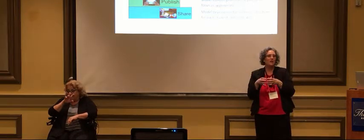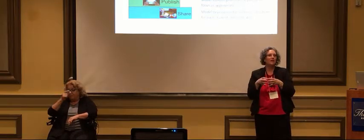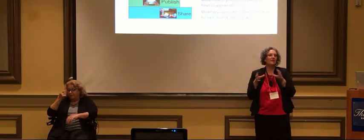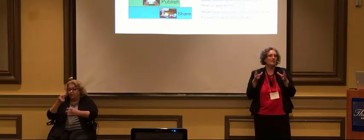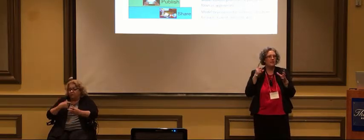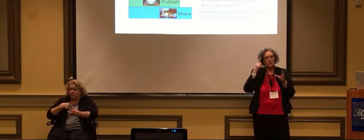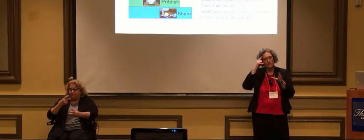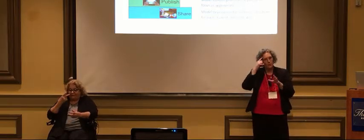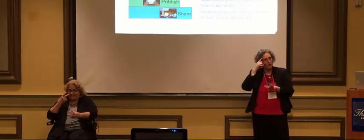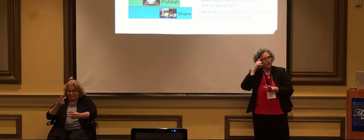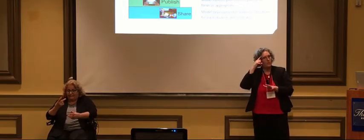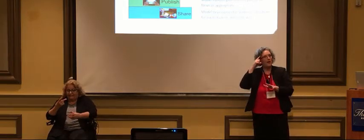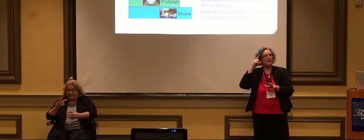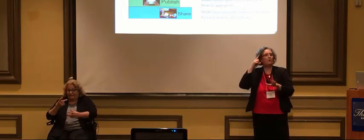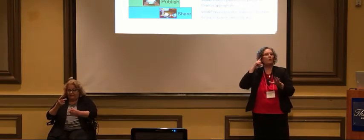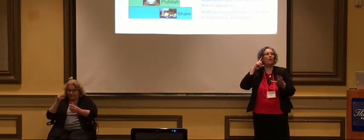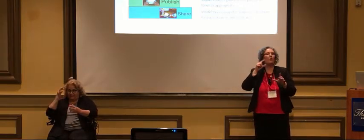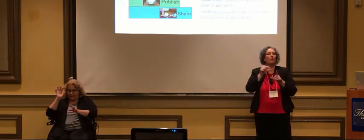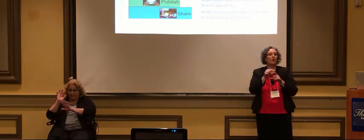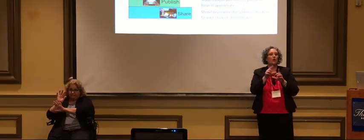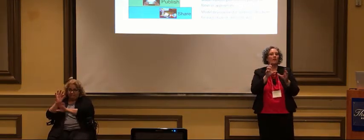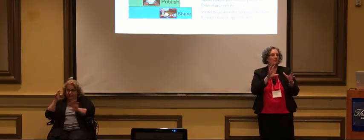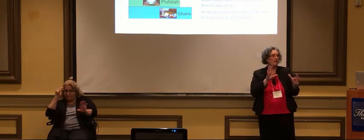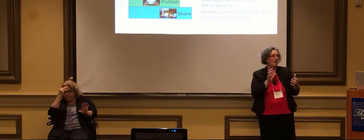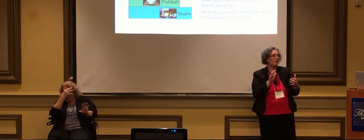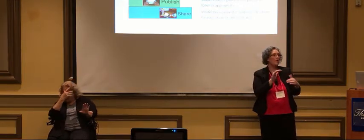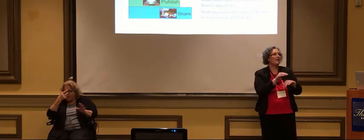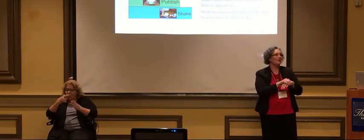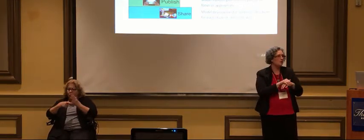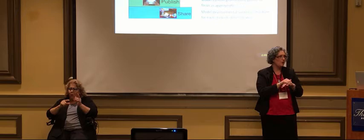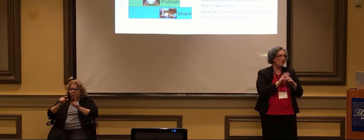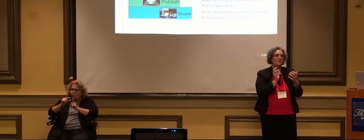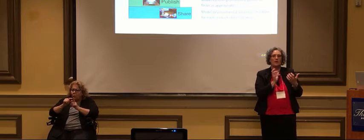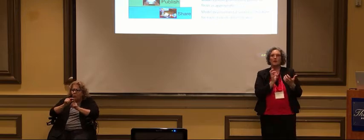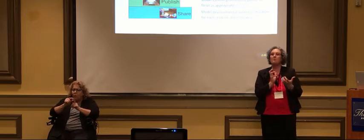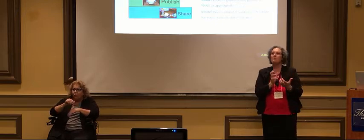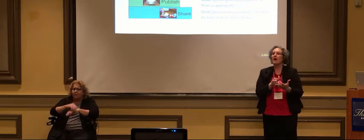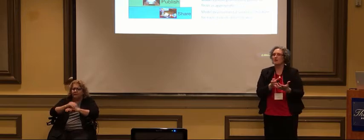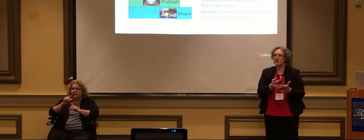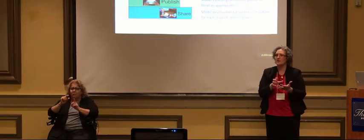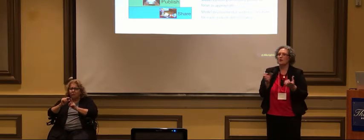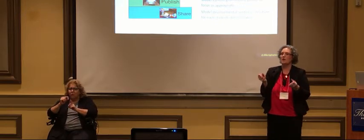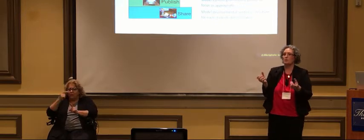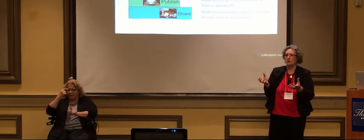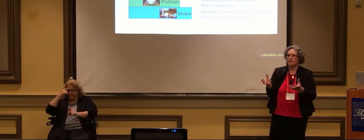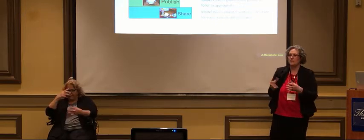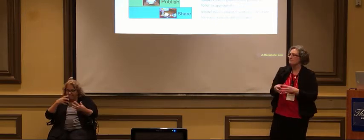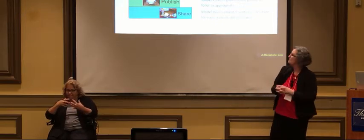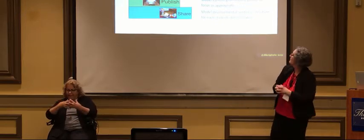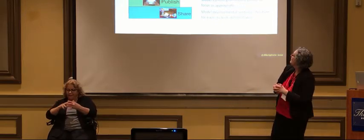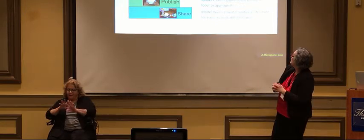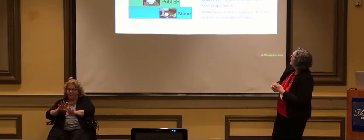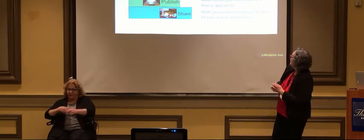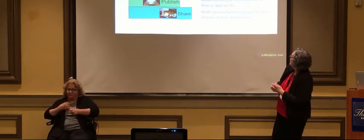that's when you get to see what's going on in their mind, what word they feel like, what English word they feel like matches their